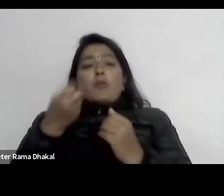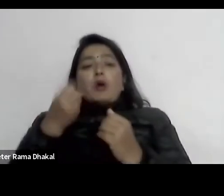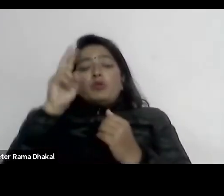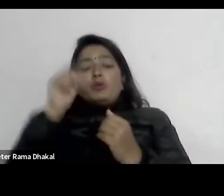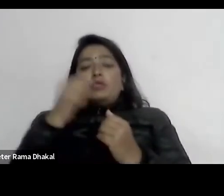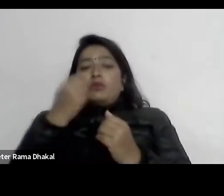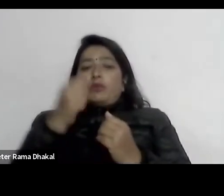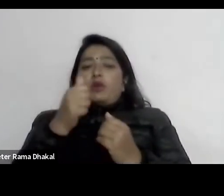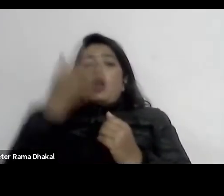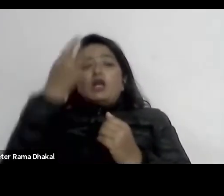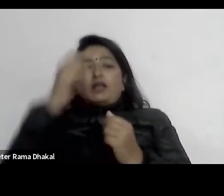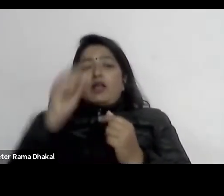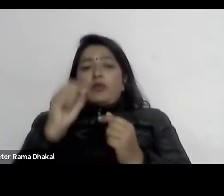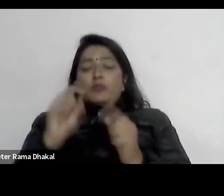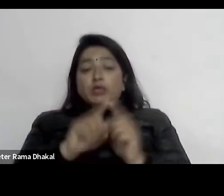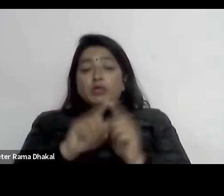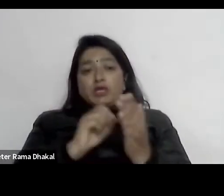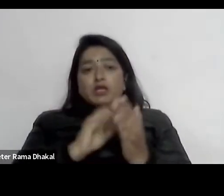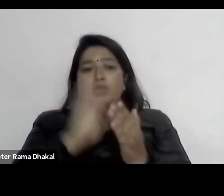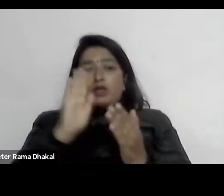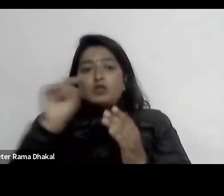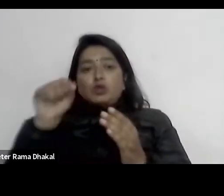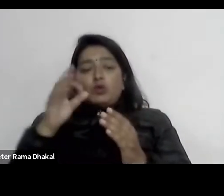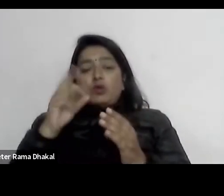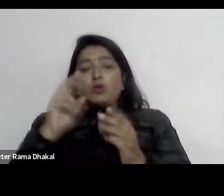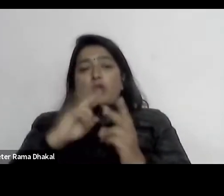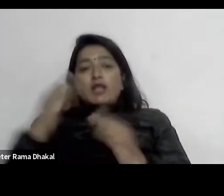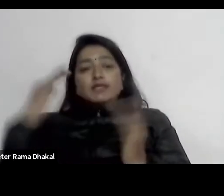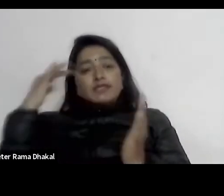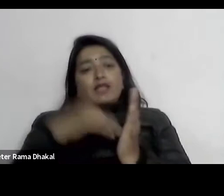refusal to focus on that, and